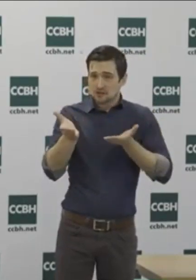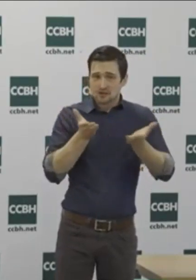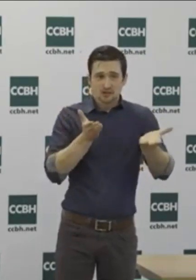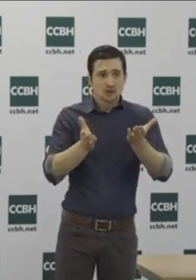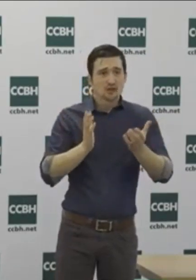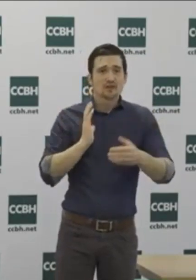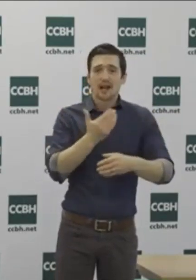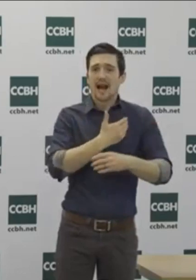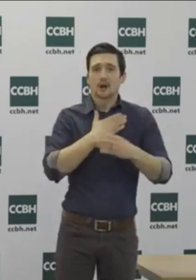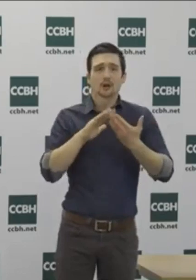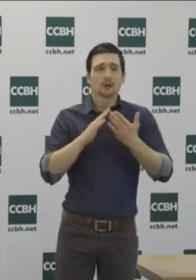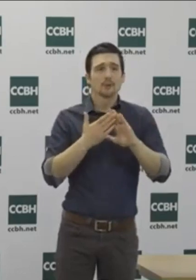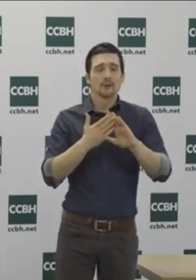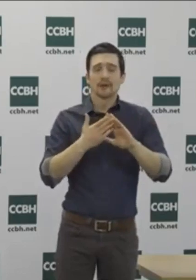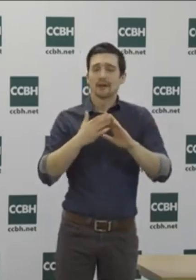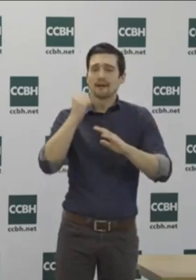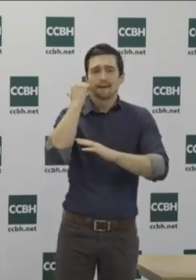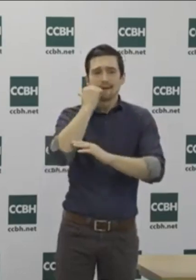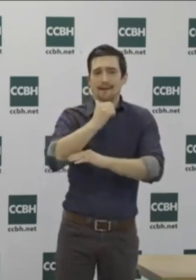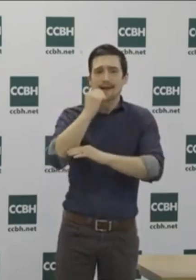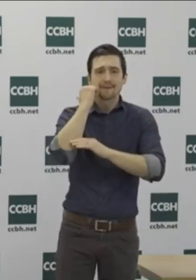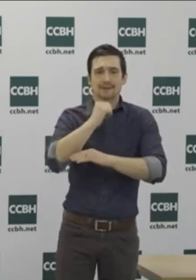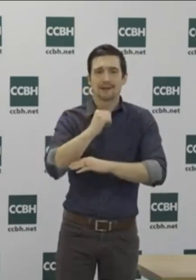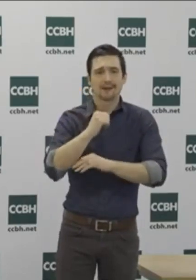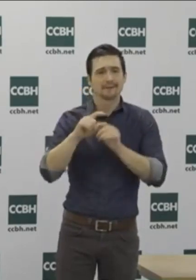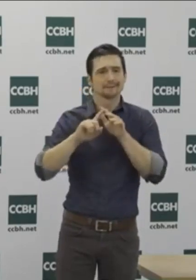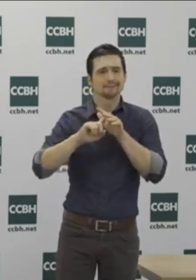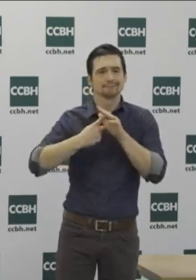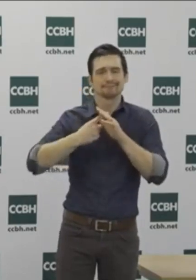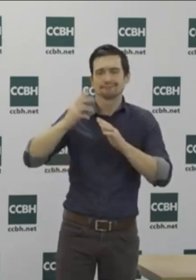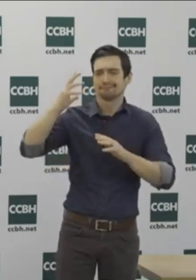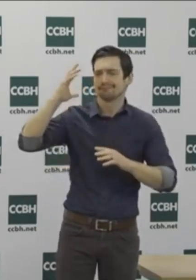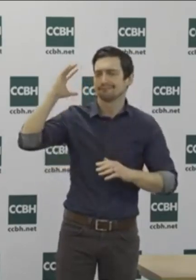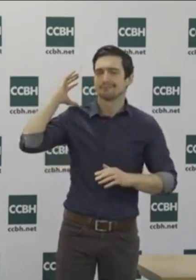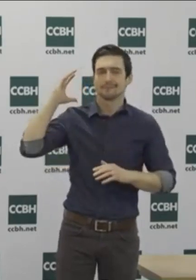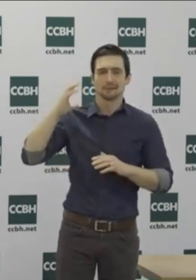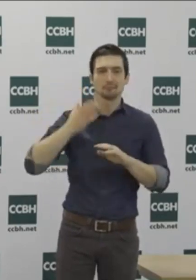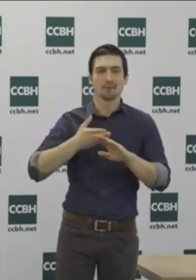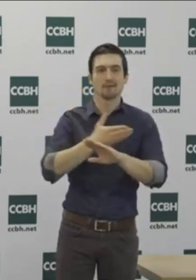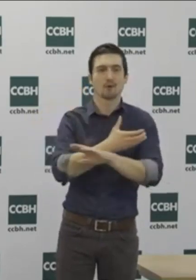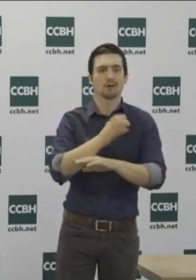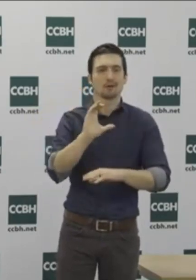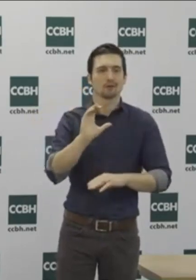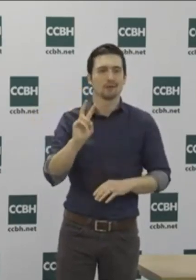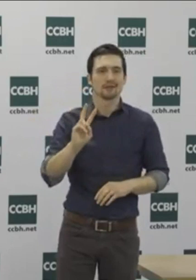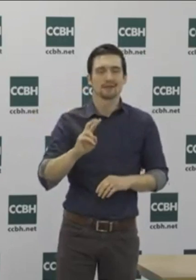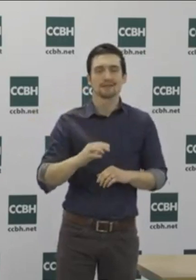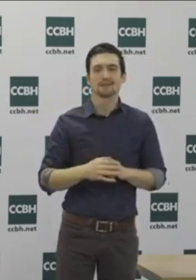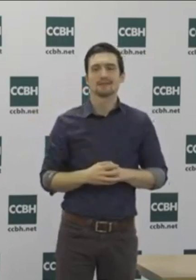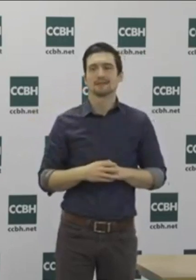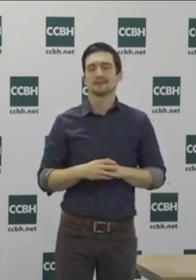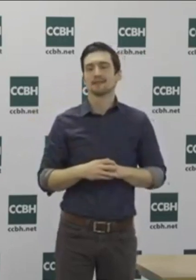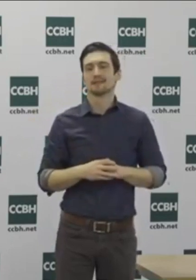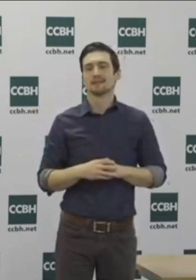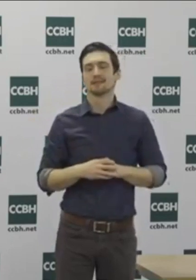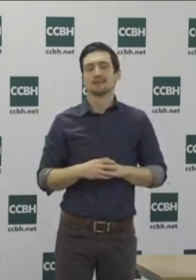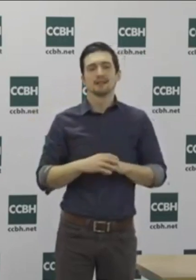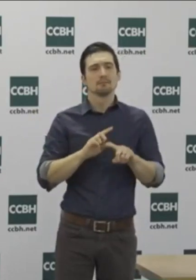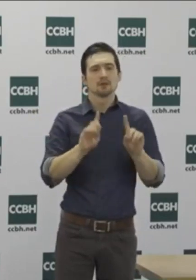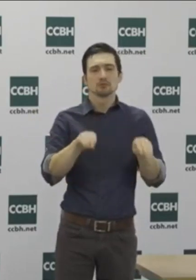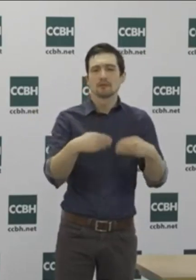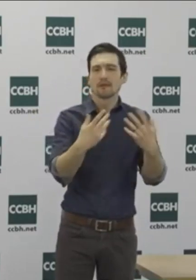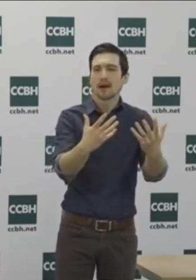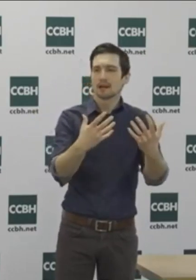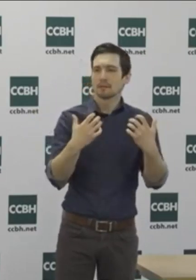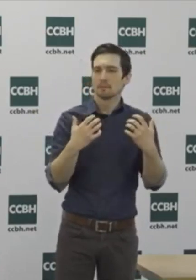day out long before the pandemic hit us, but also what you do to creatively provide behavioral health services